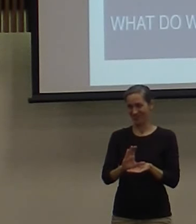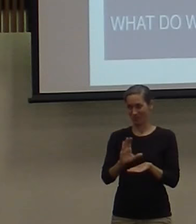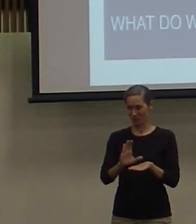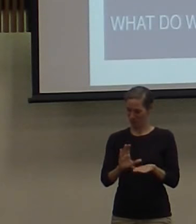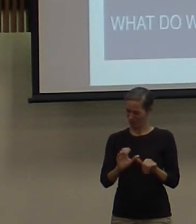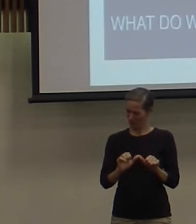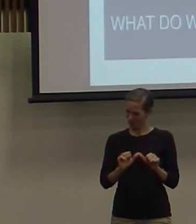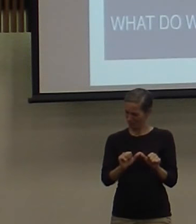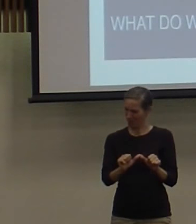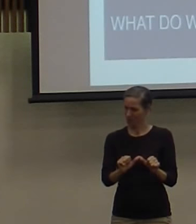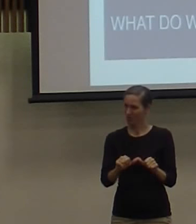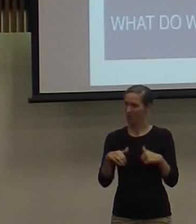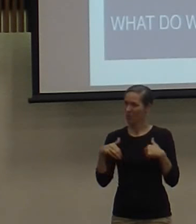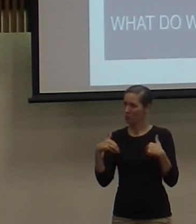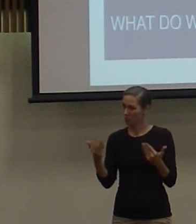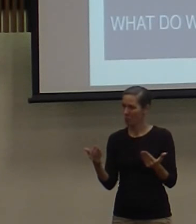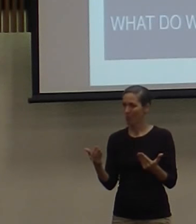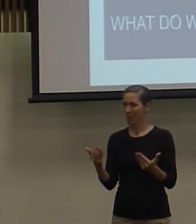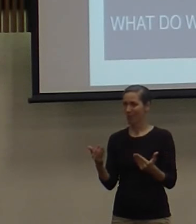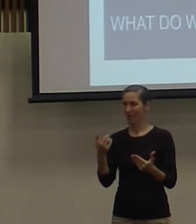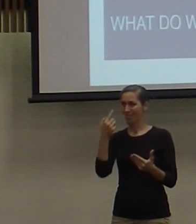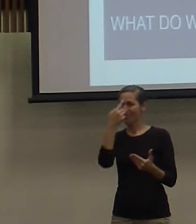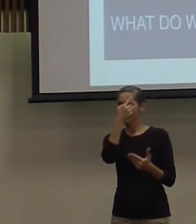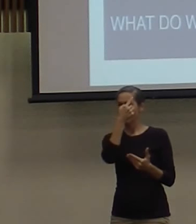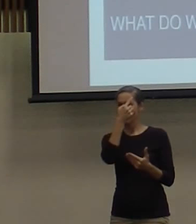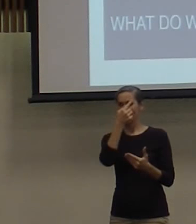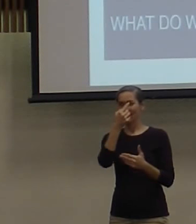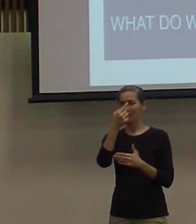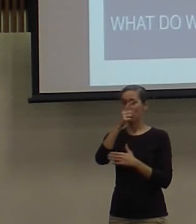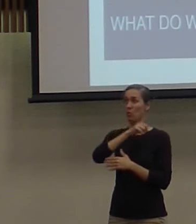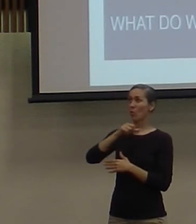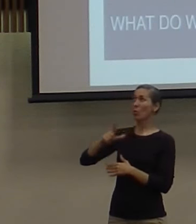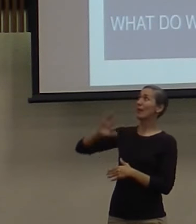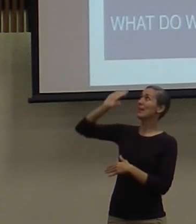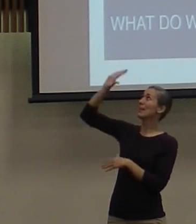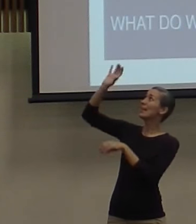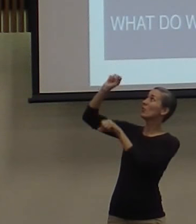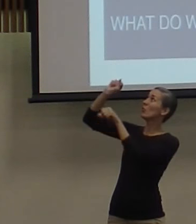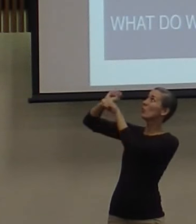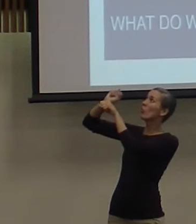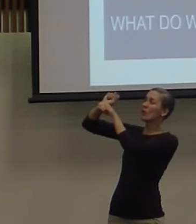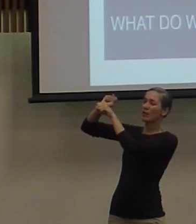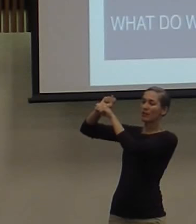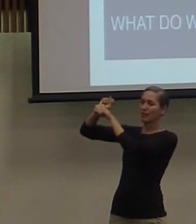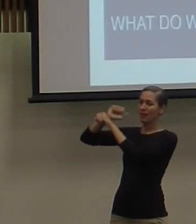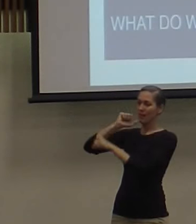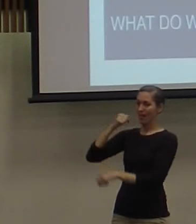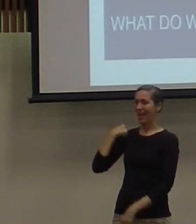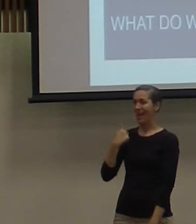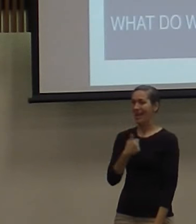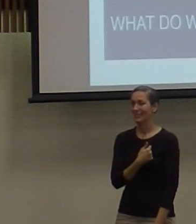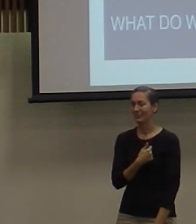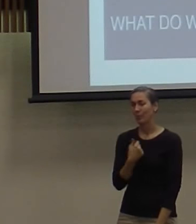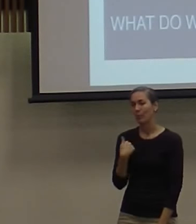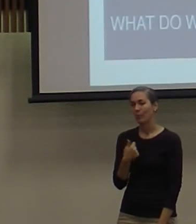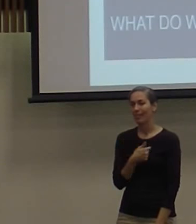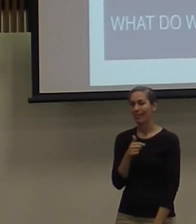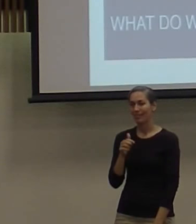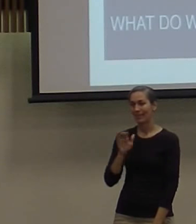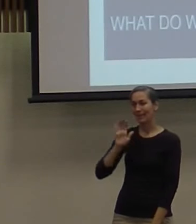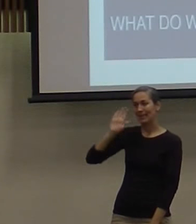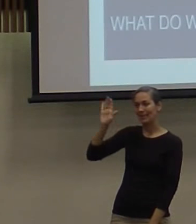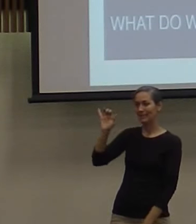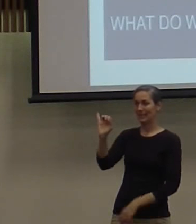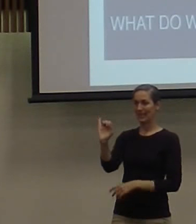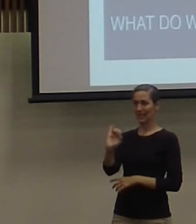definitely, this is the work of the Lord. It's not us. Yes, He used us as an instrument and whatsoever, but this